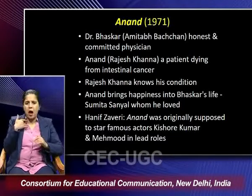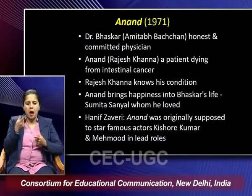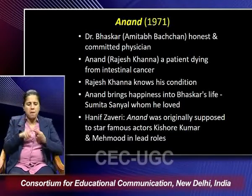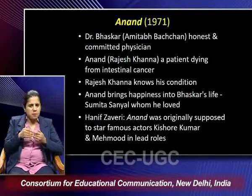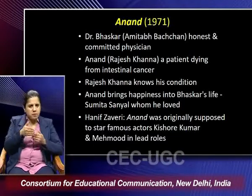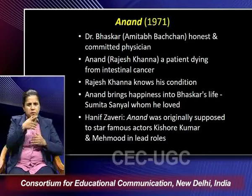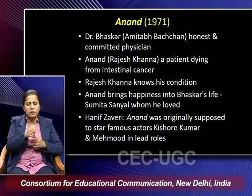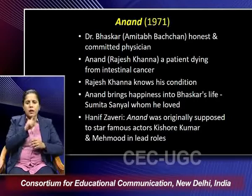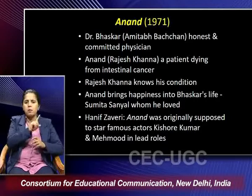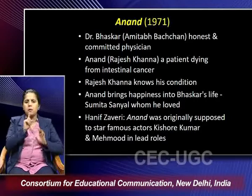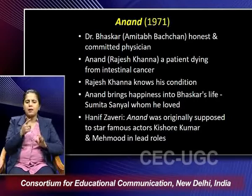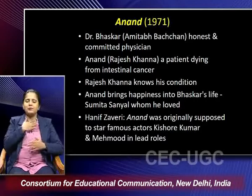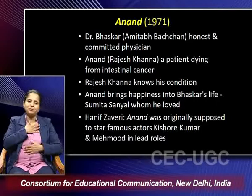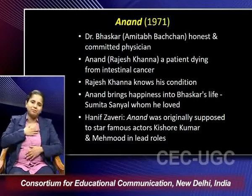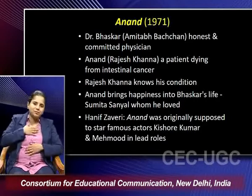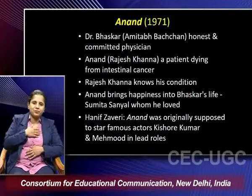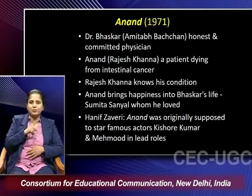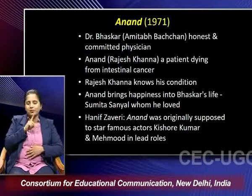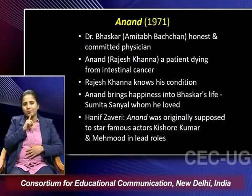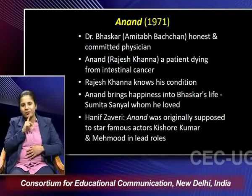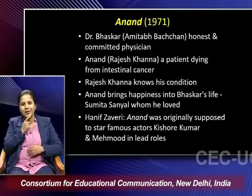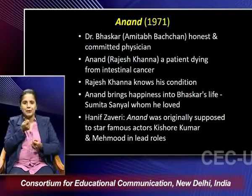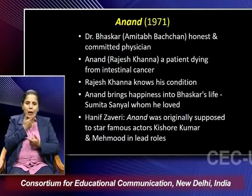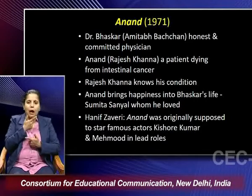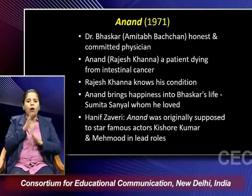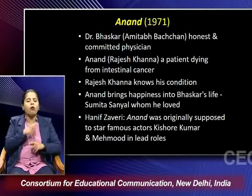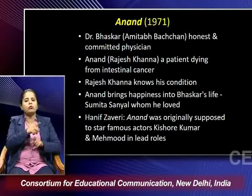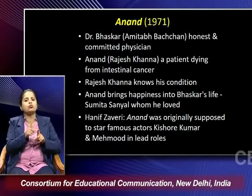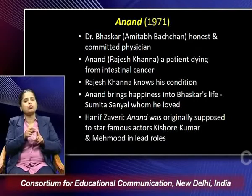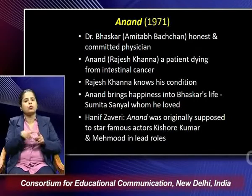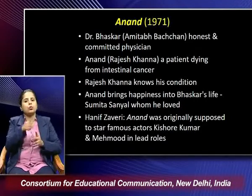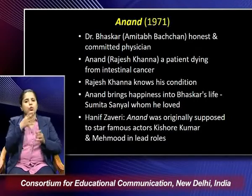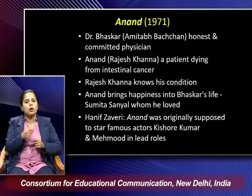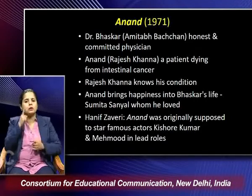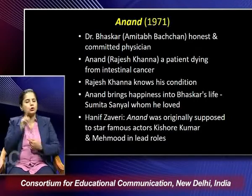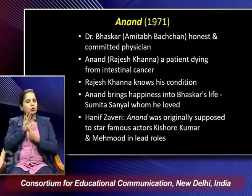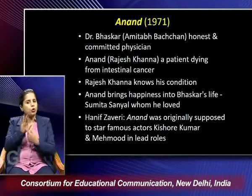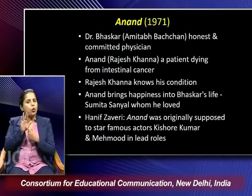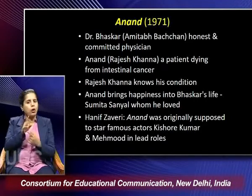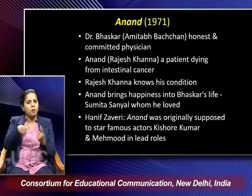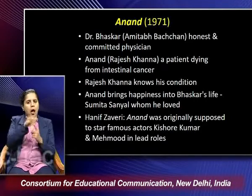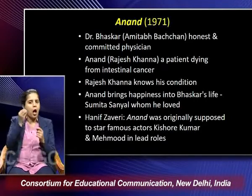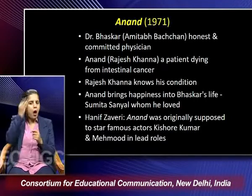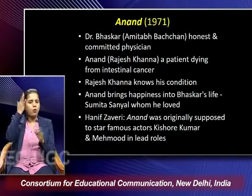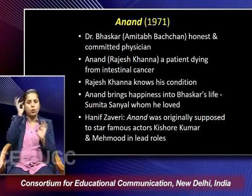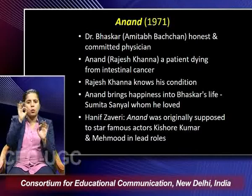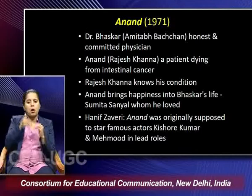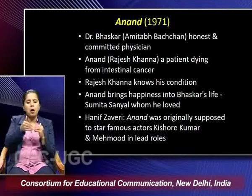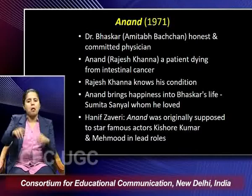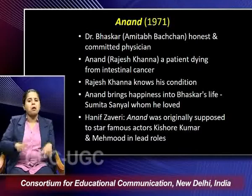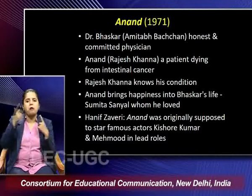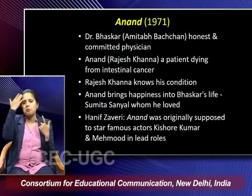he's trying to be very jovial. He's trying to be a kind of a person who is trying to project that he's not aware for how long he will